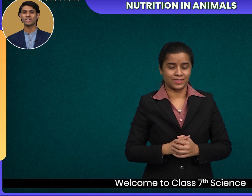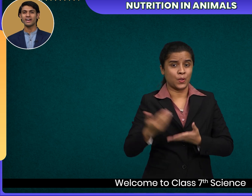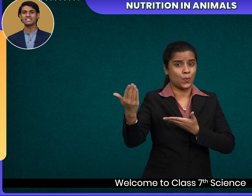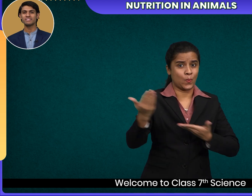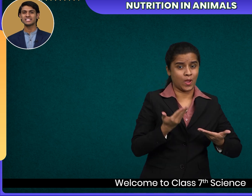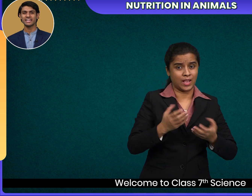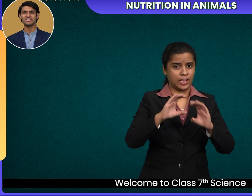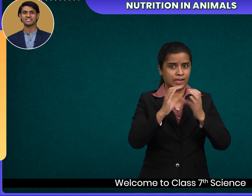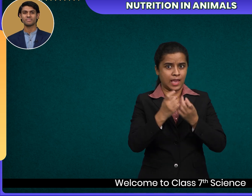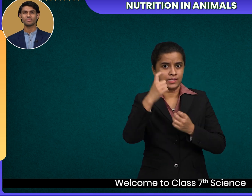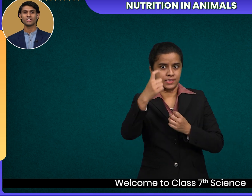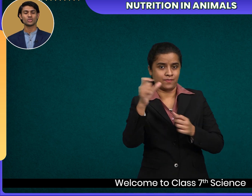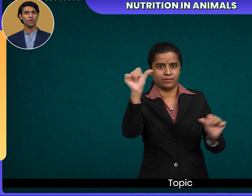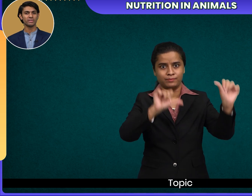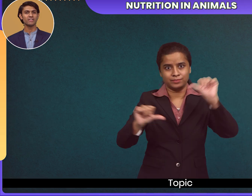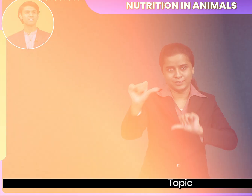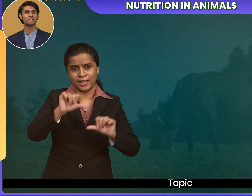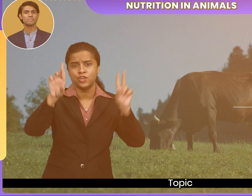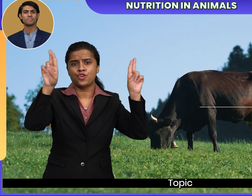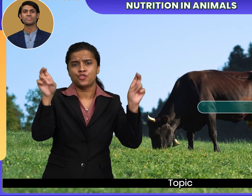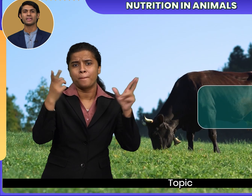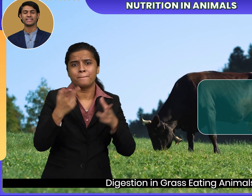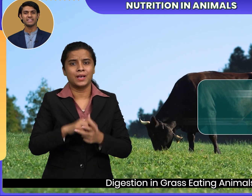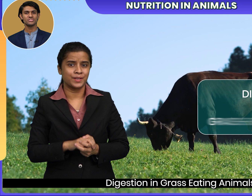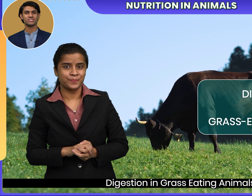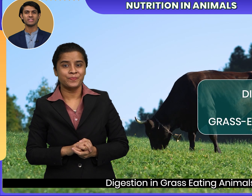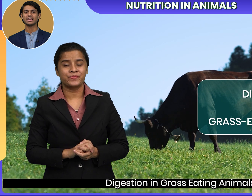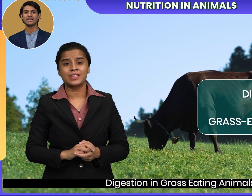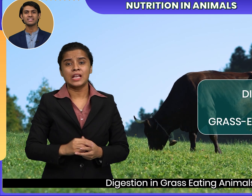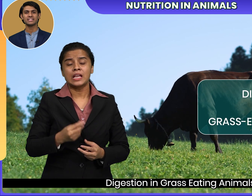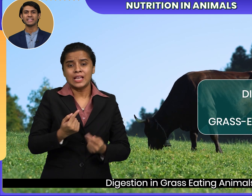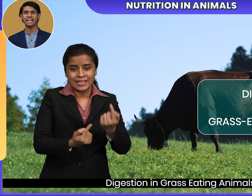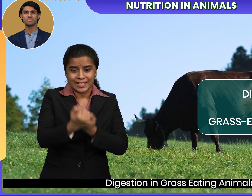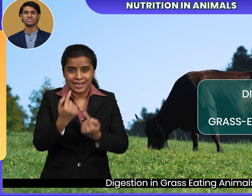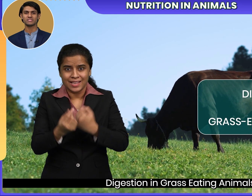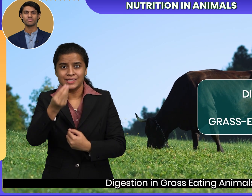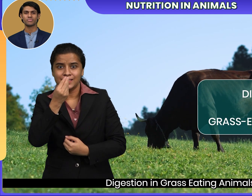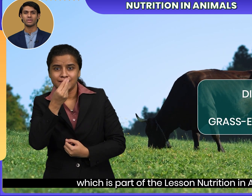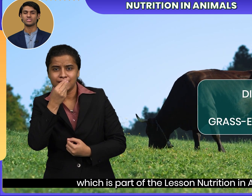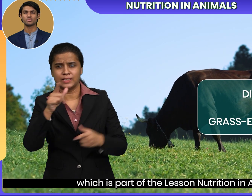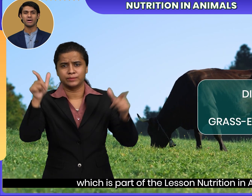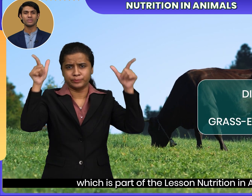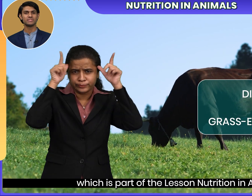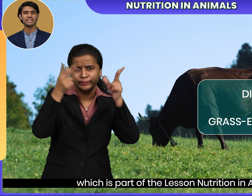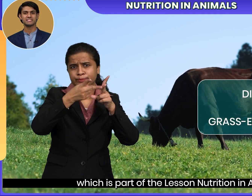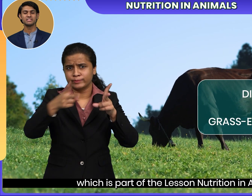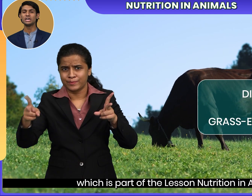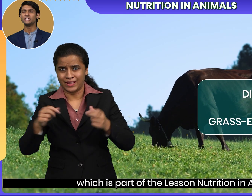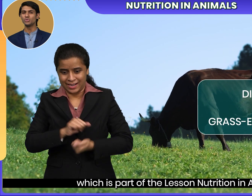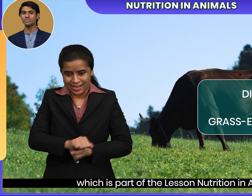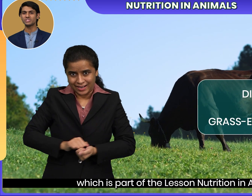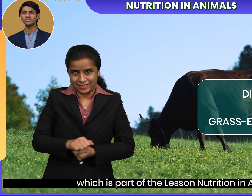Welcome to Class 7 Science. Topic: Digestion in grass-eating animals, which is part of the